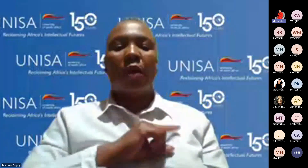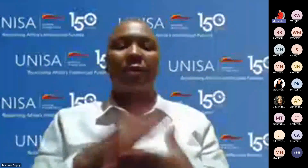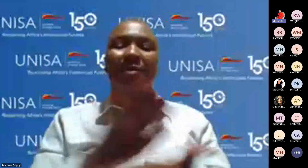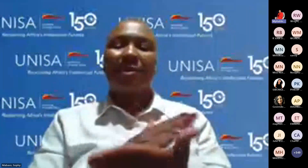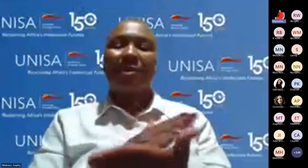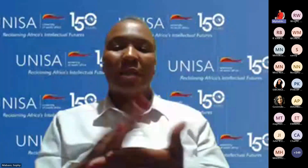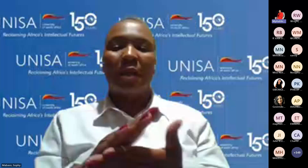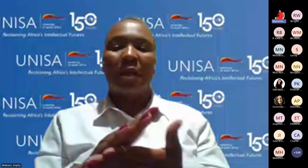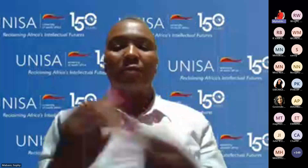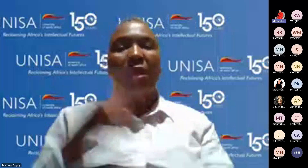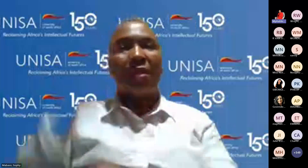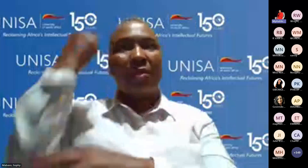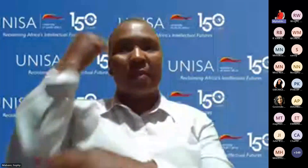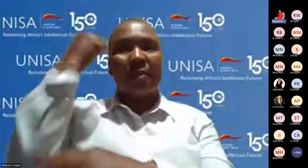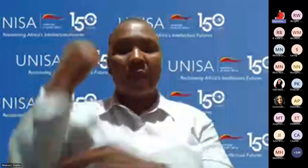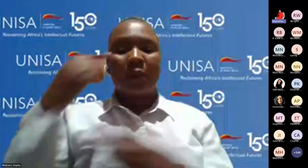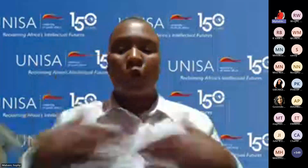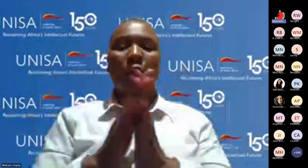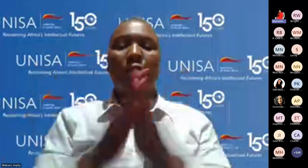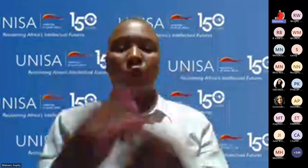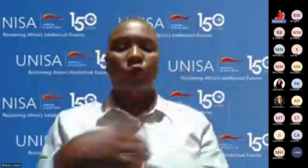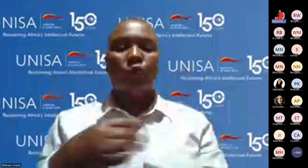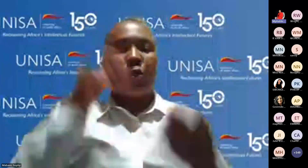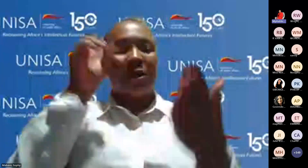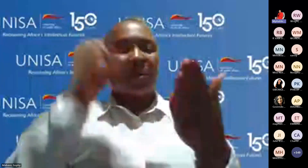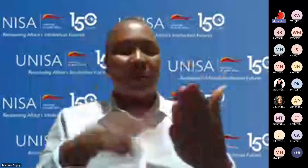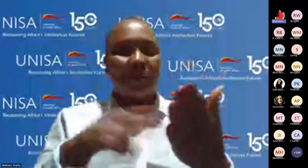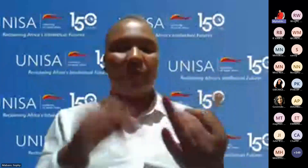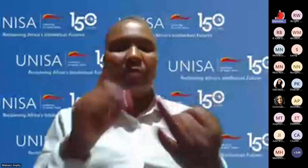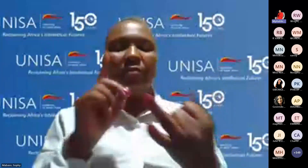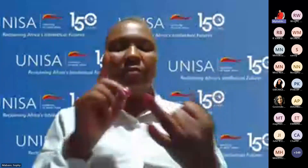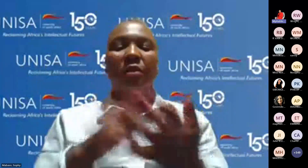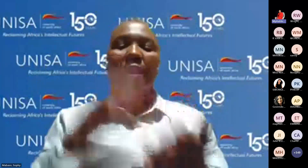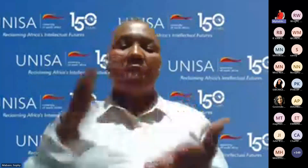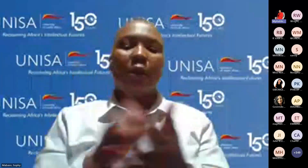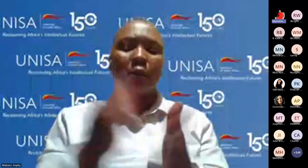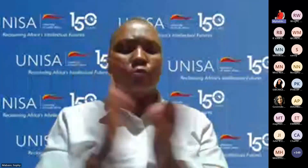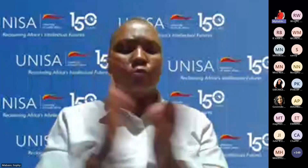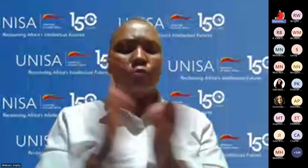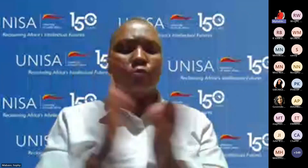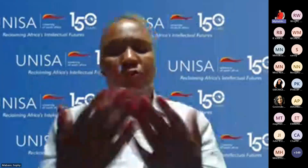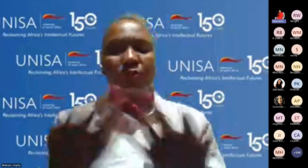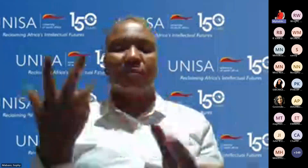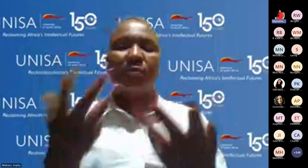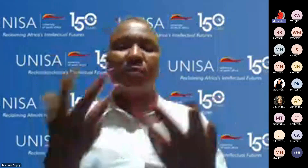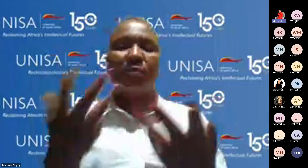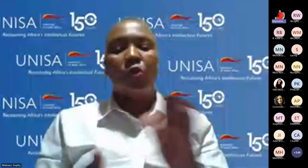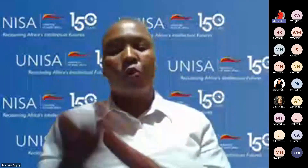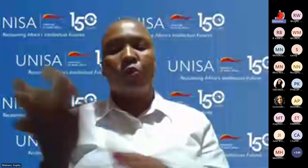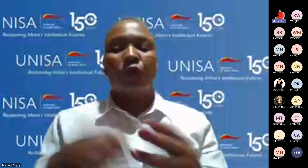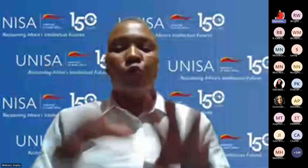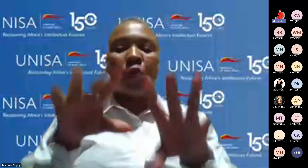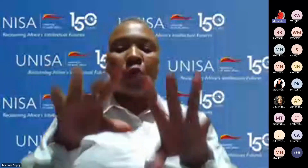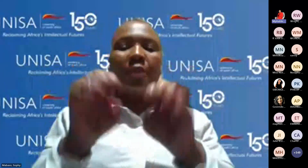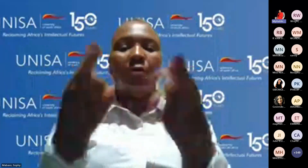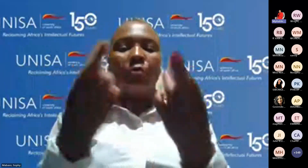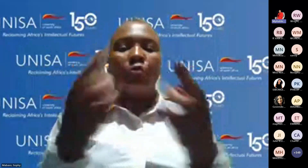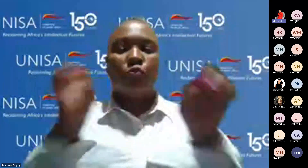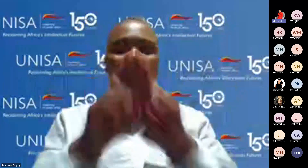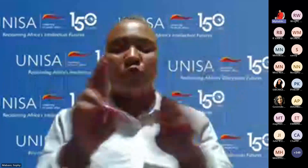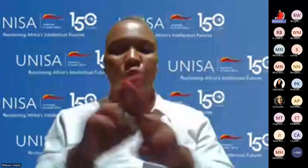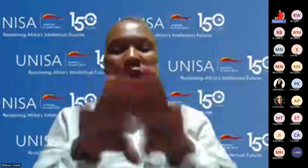they think when it is open book, they don't even read. They just take the books, they go into the exam room or